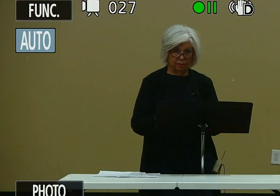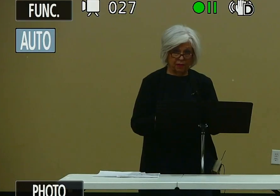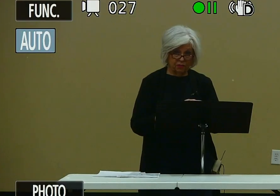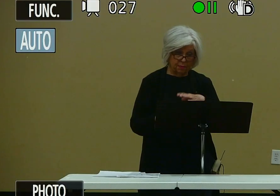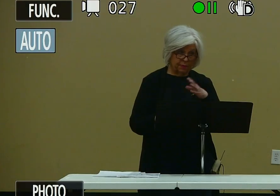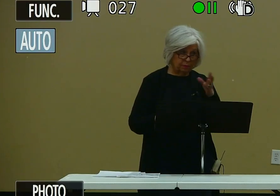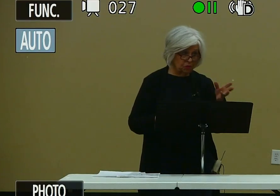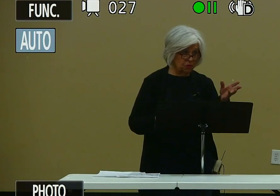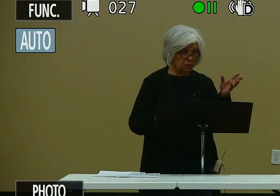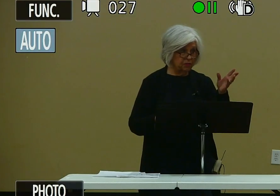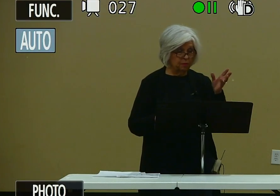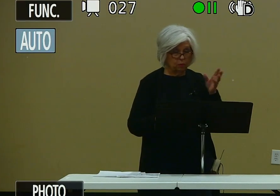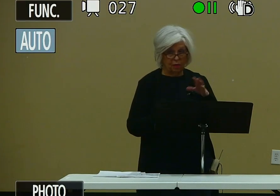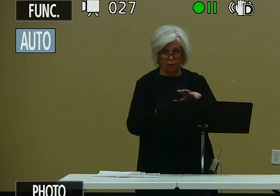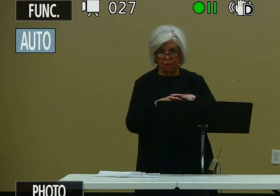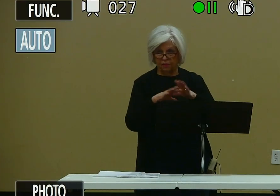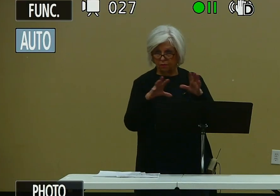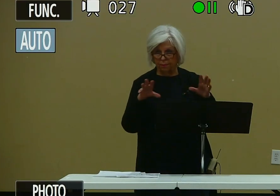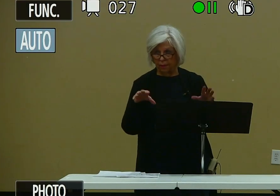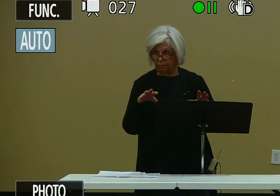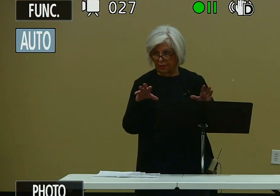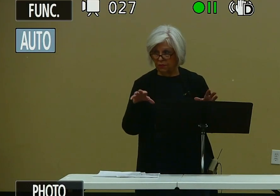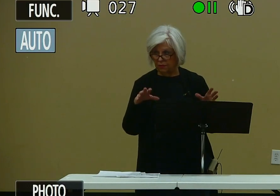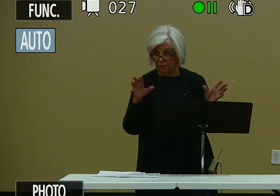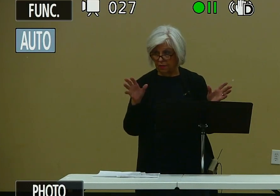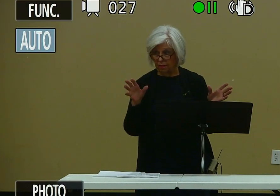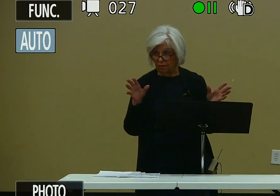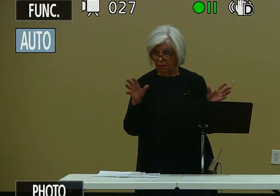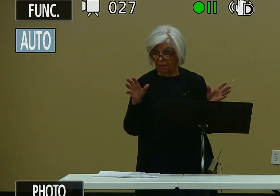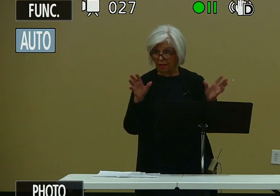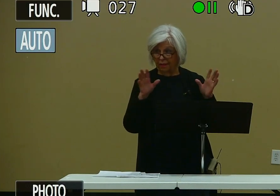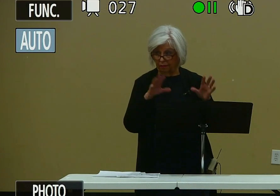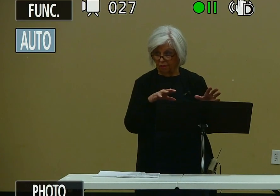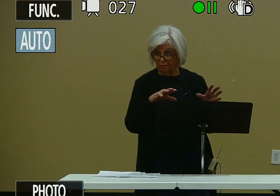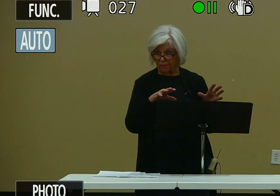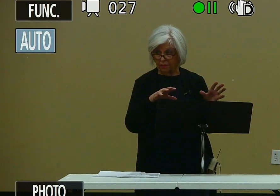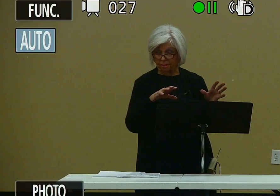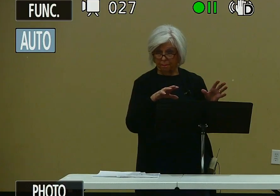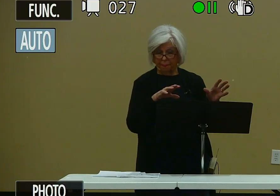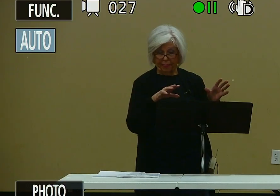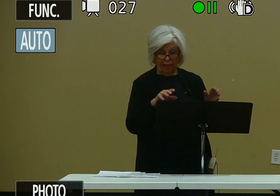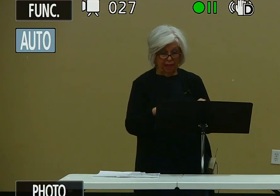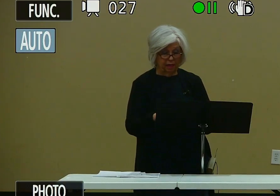see them in the grocery store. I see them at Walmart, different places. They're here in Cartersville. And